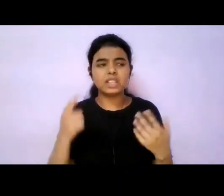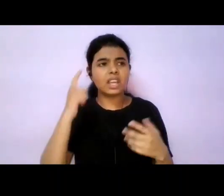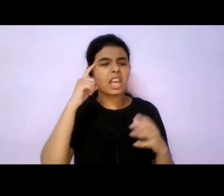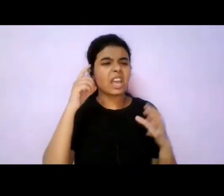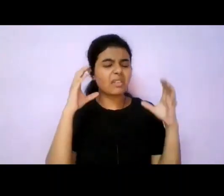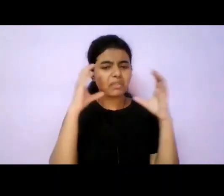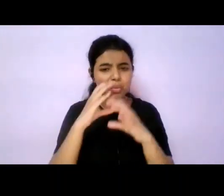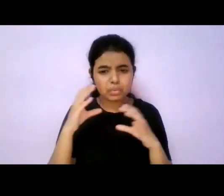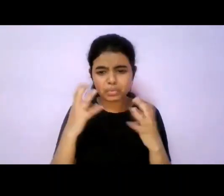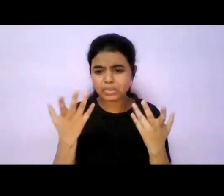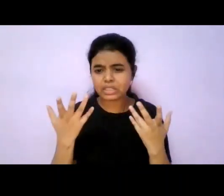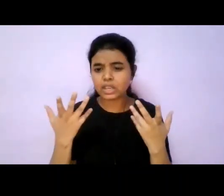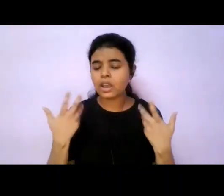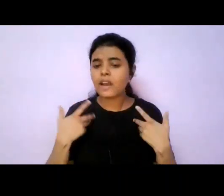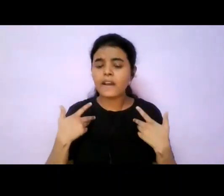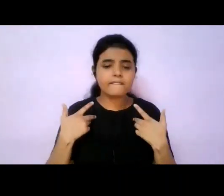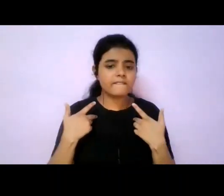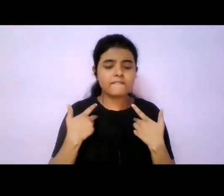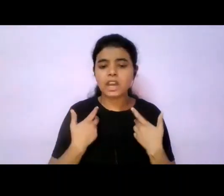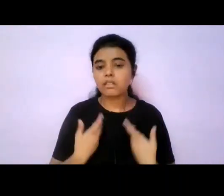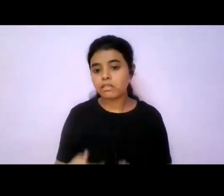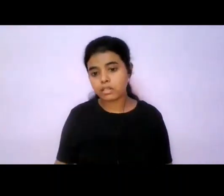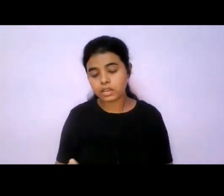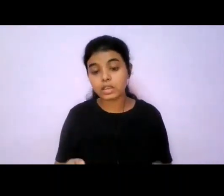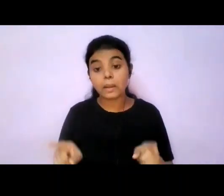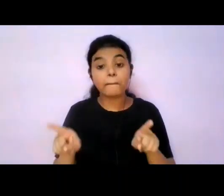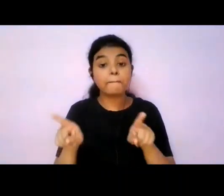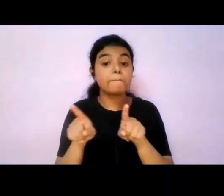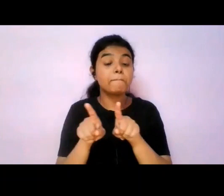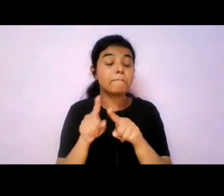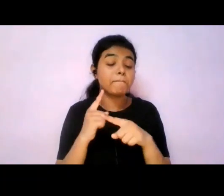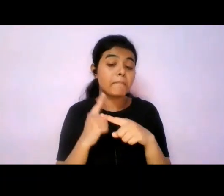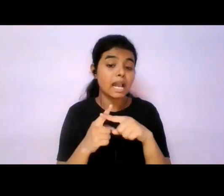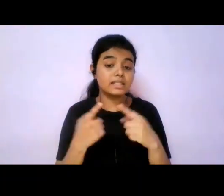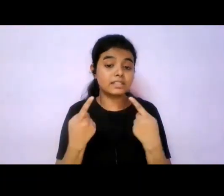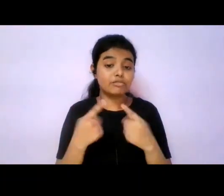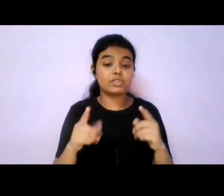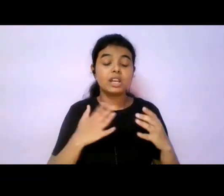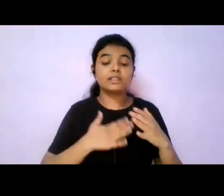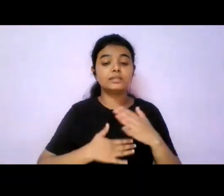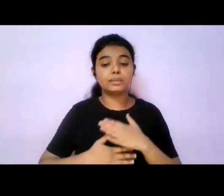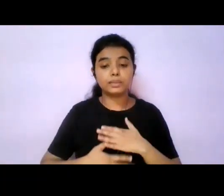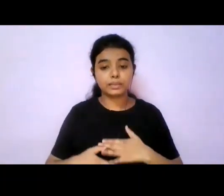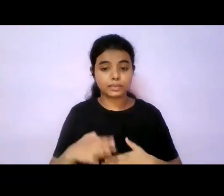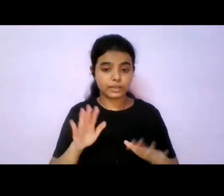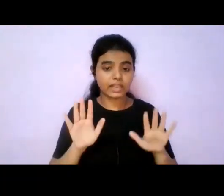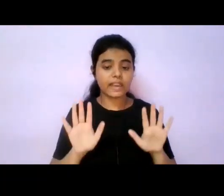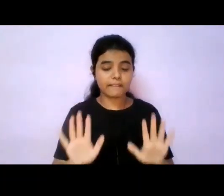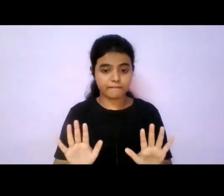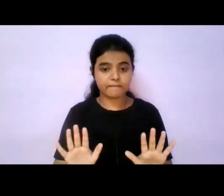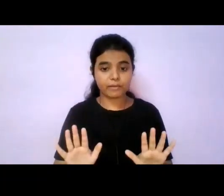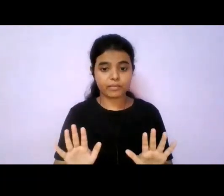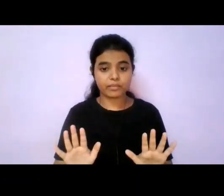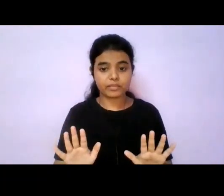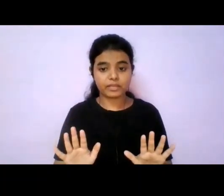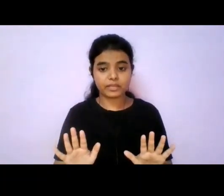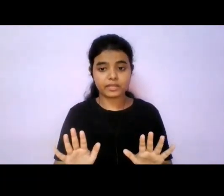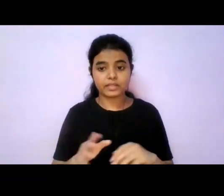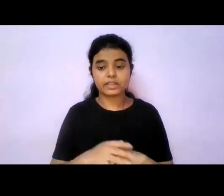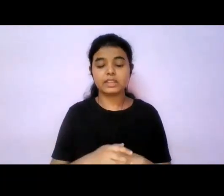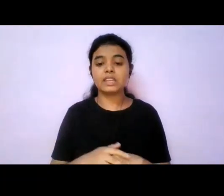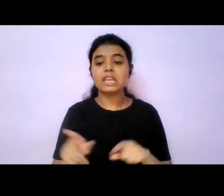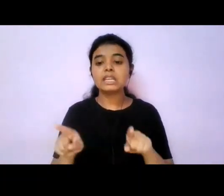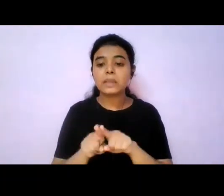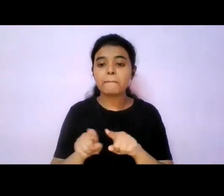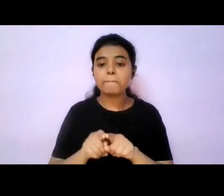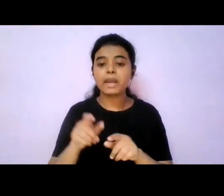confusion, exasperation, but also relief. The plane has landed and there is